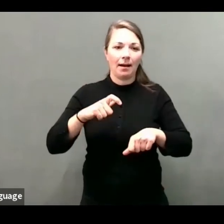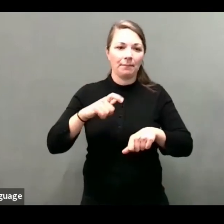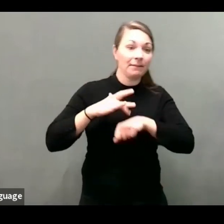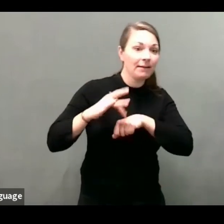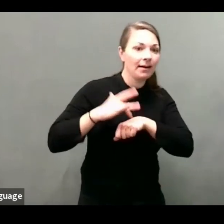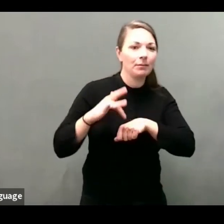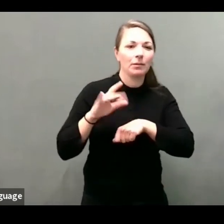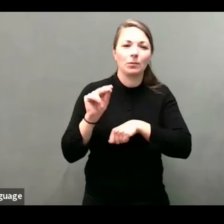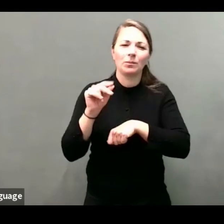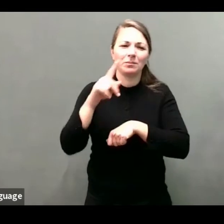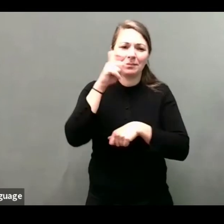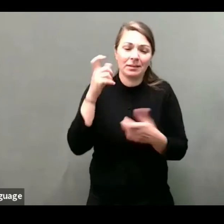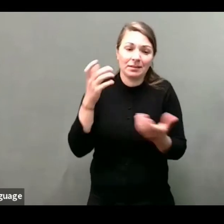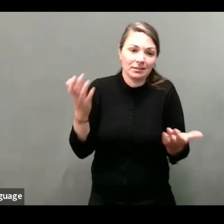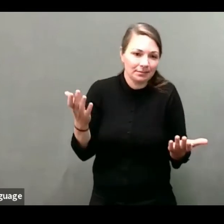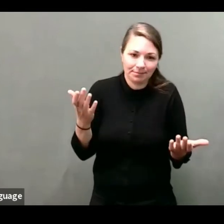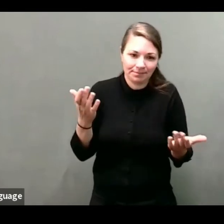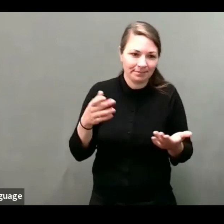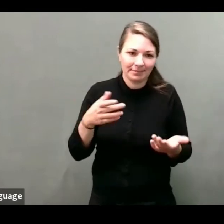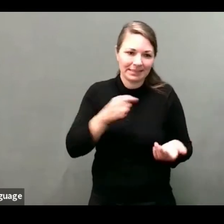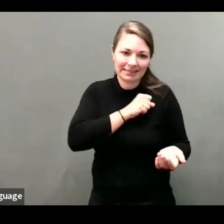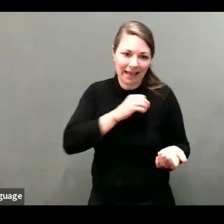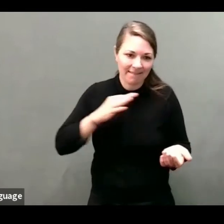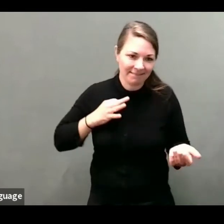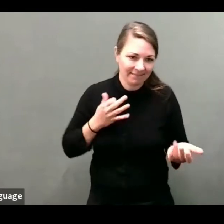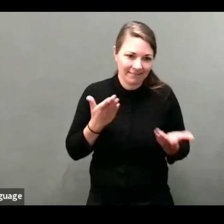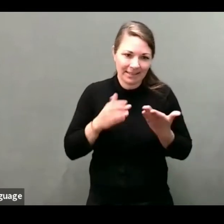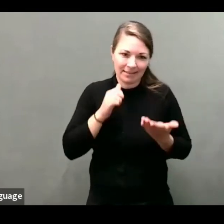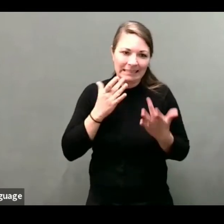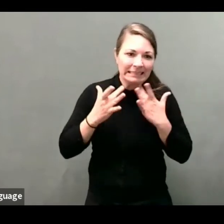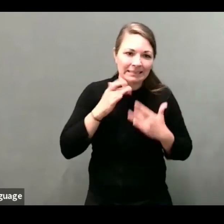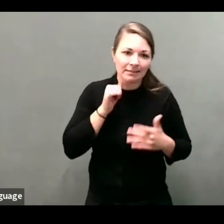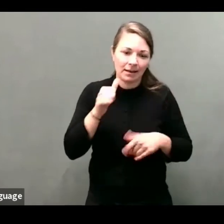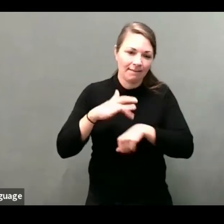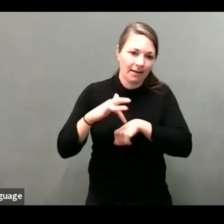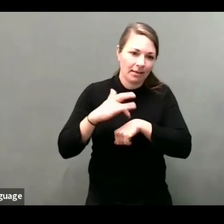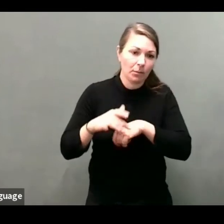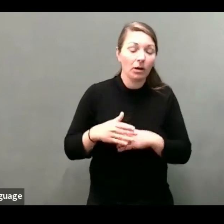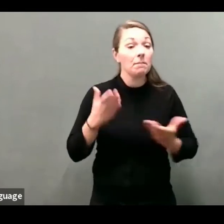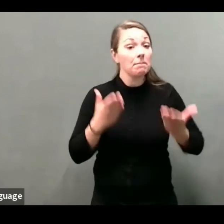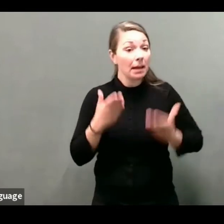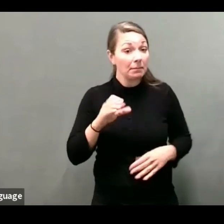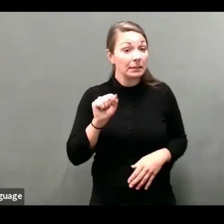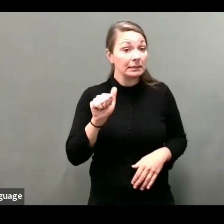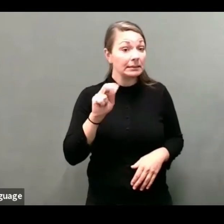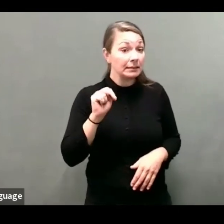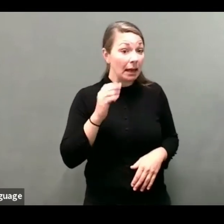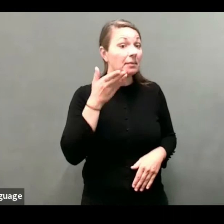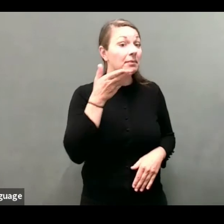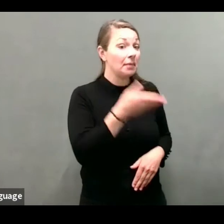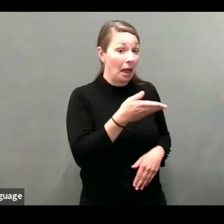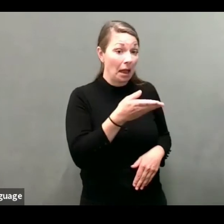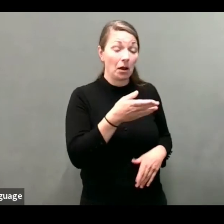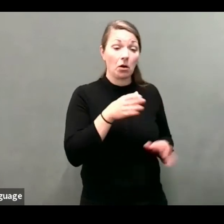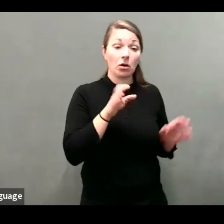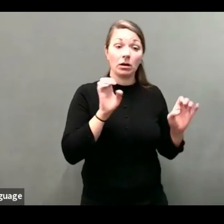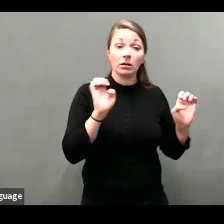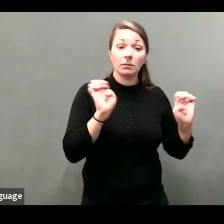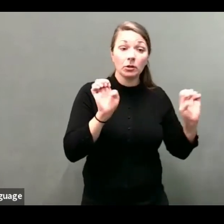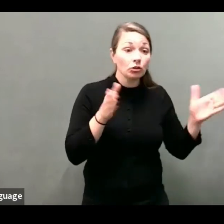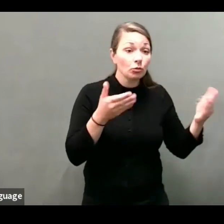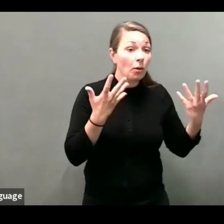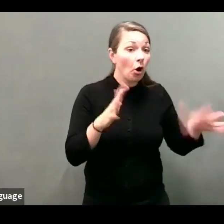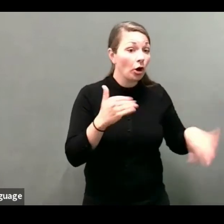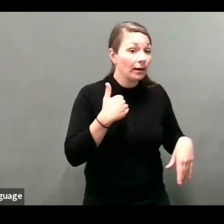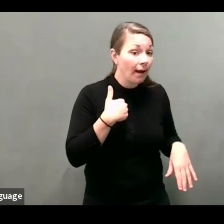Now, depending on staffing, they may have SANEs working in the ER that they can pass on their patients to someone else and then have them switch